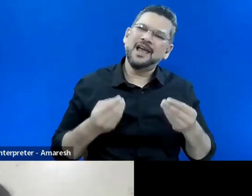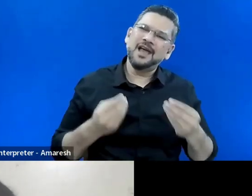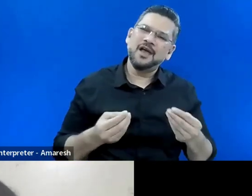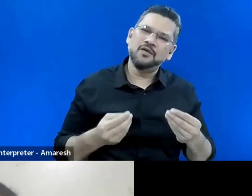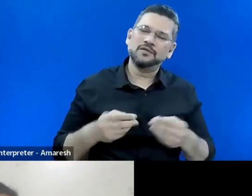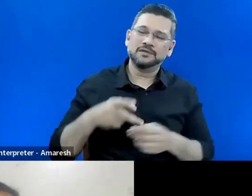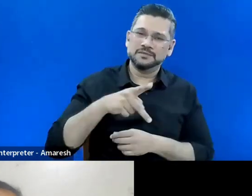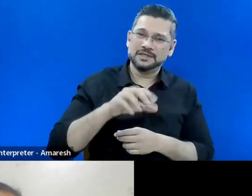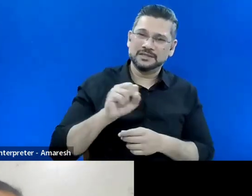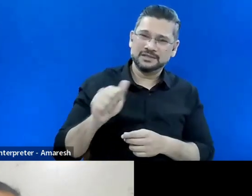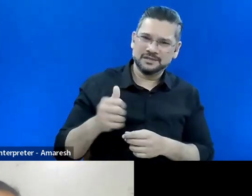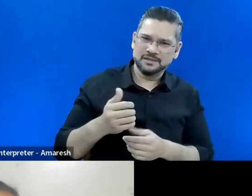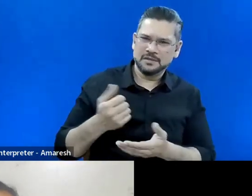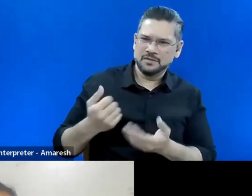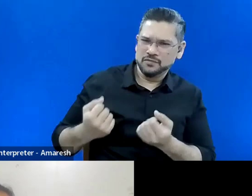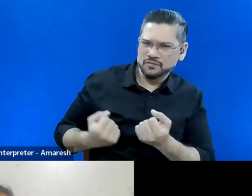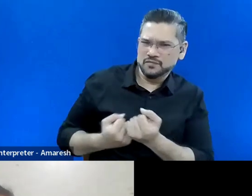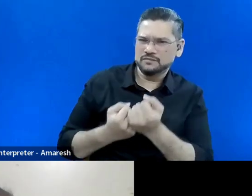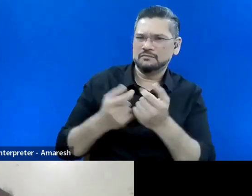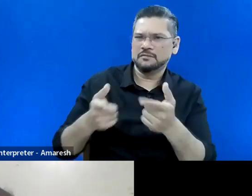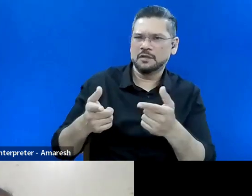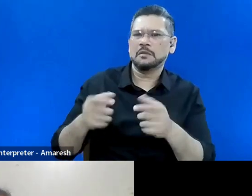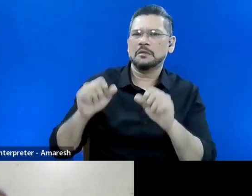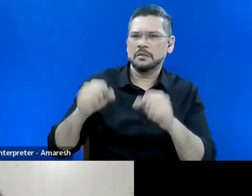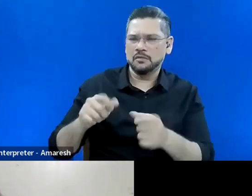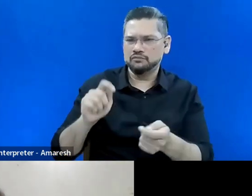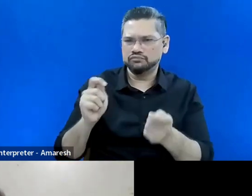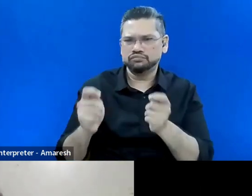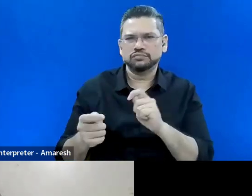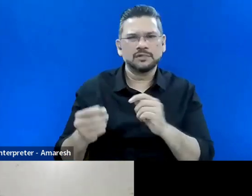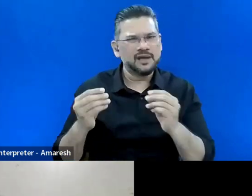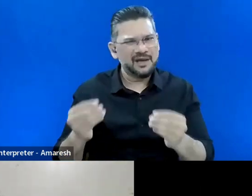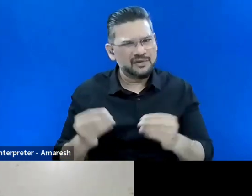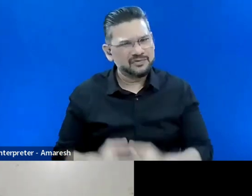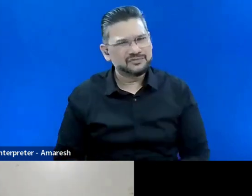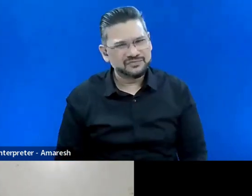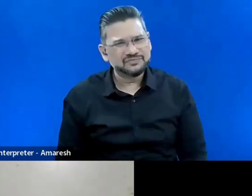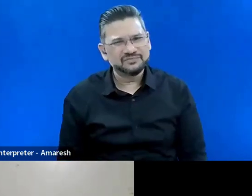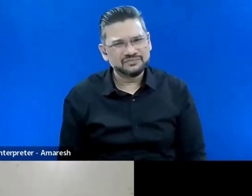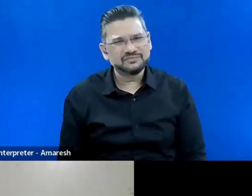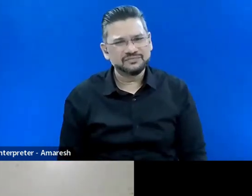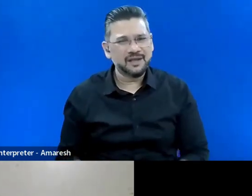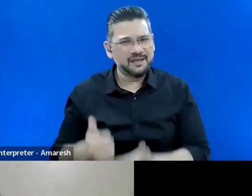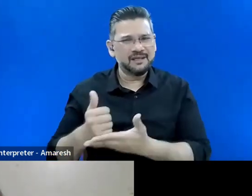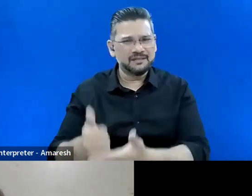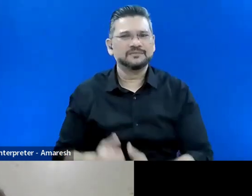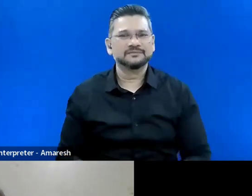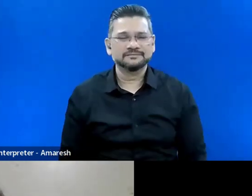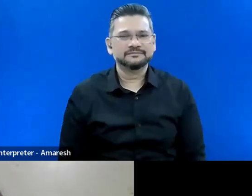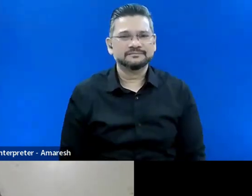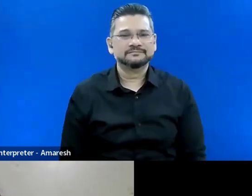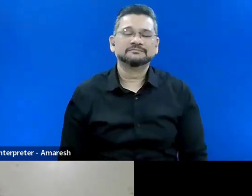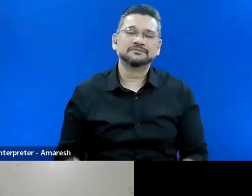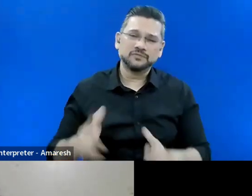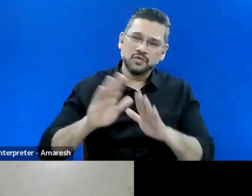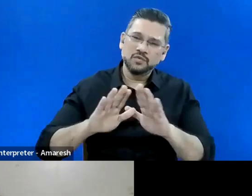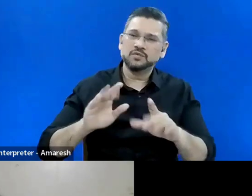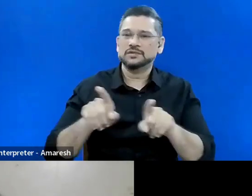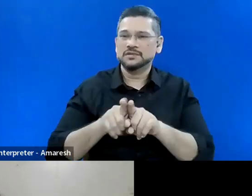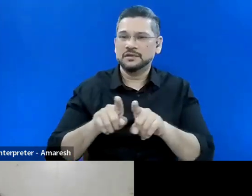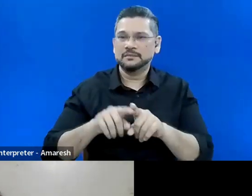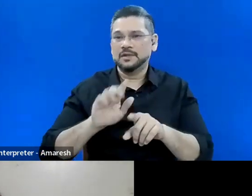for this change, and at the same time, also let's accommodate, you know, the needs, and